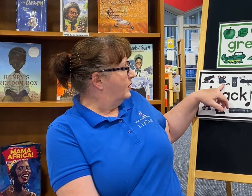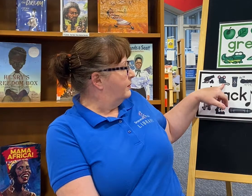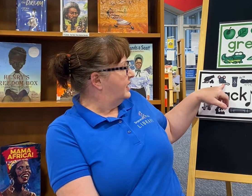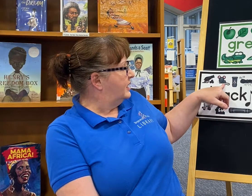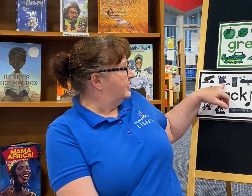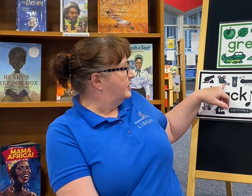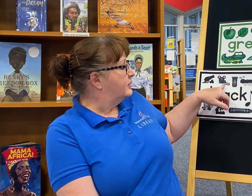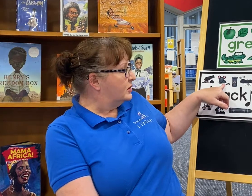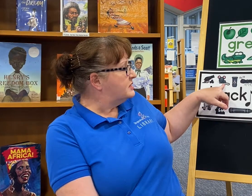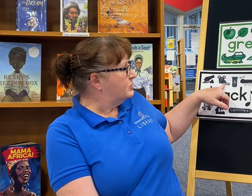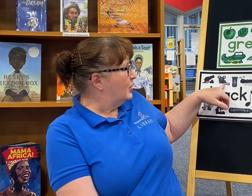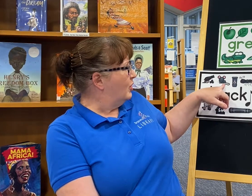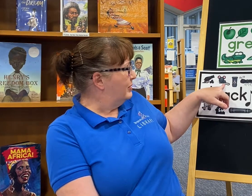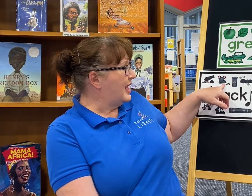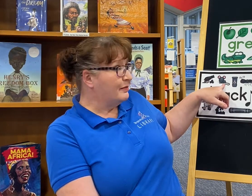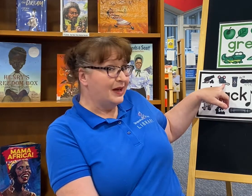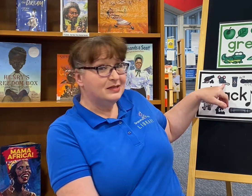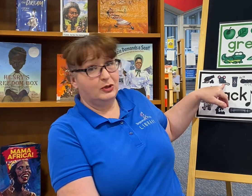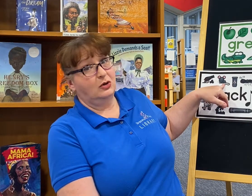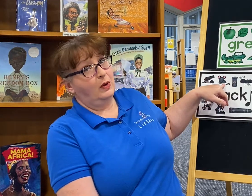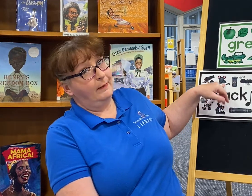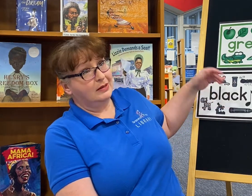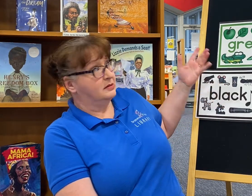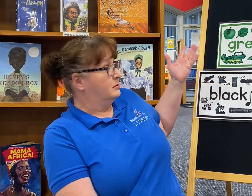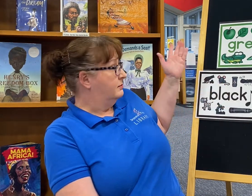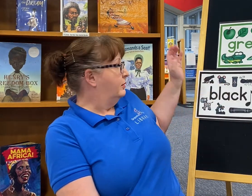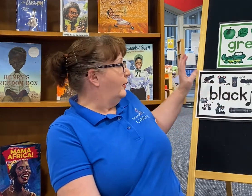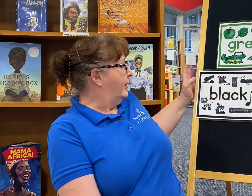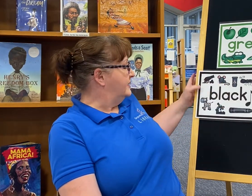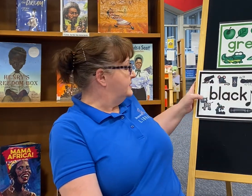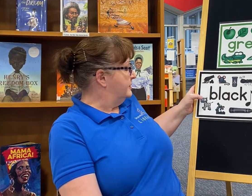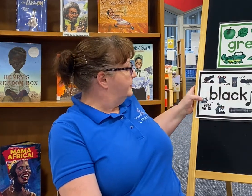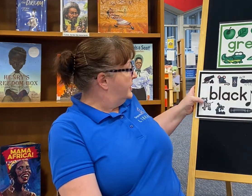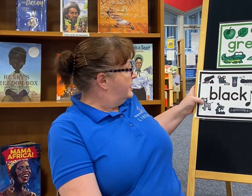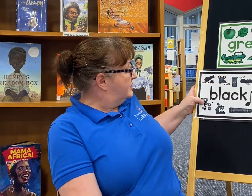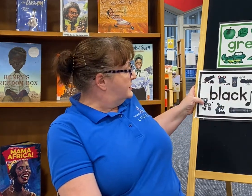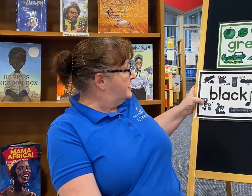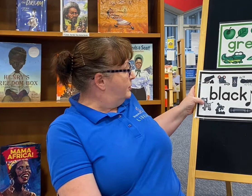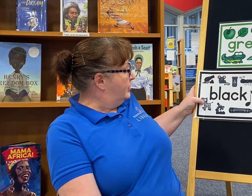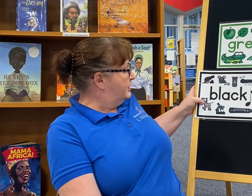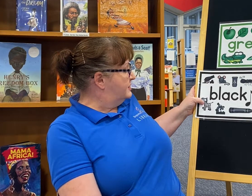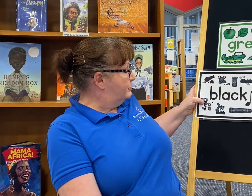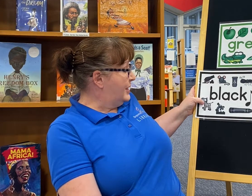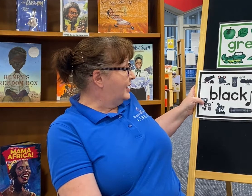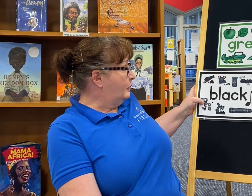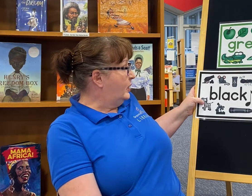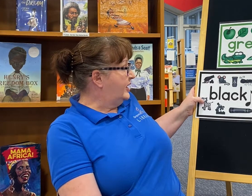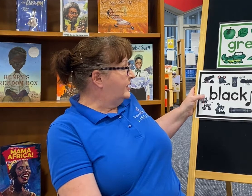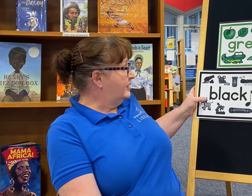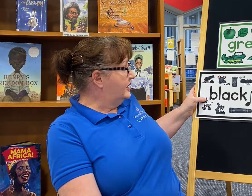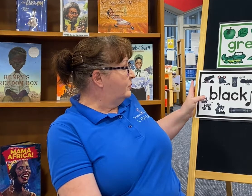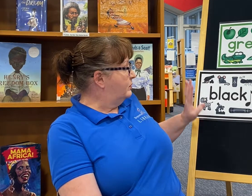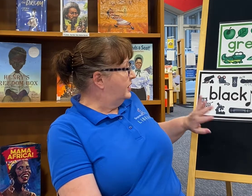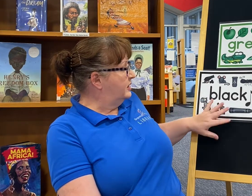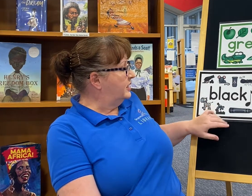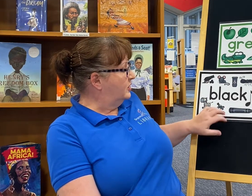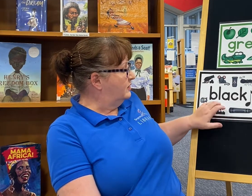But there are black mice, but there are white mice and brown mice. And the zebra is black and white. I think they could have done